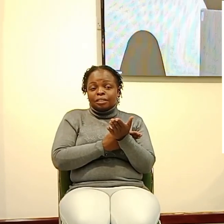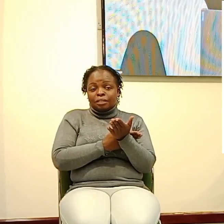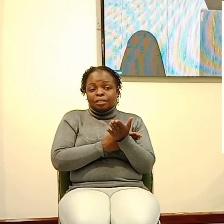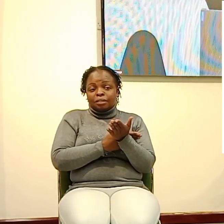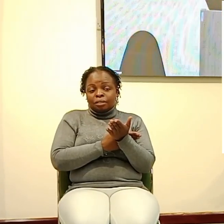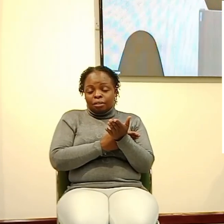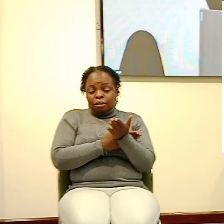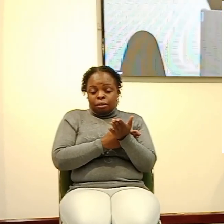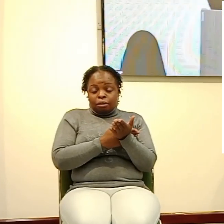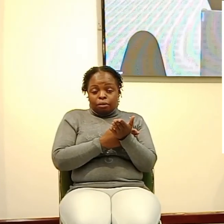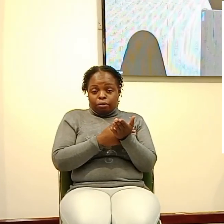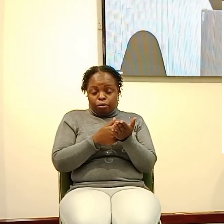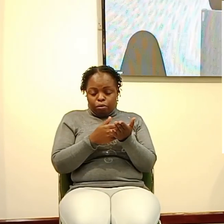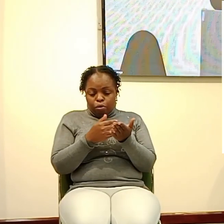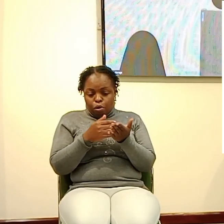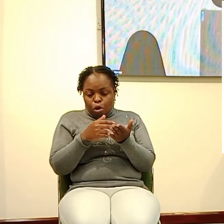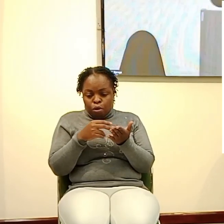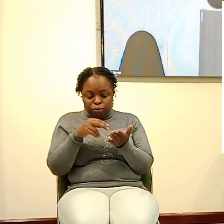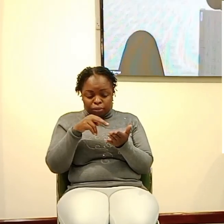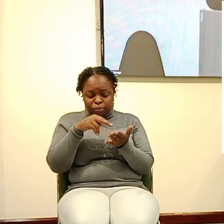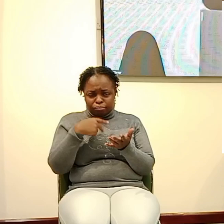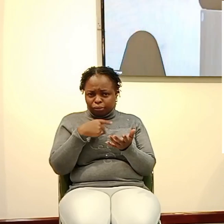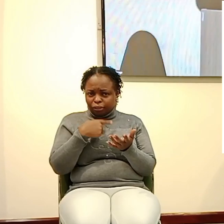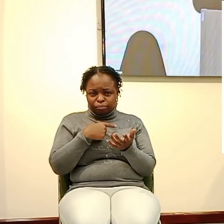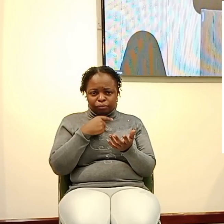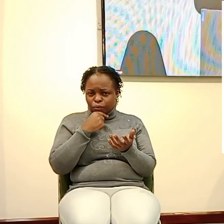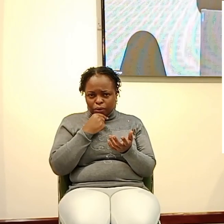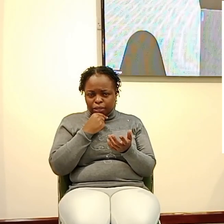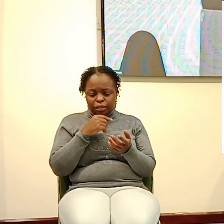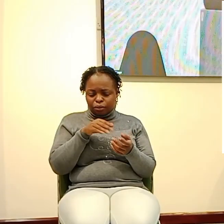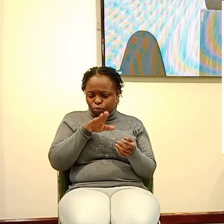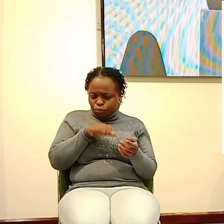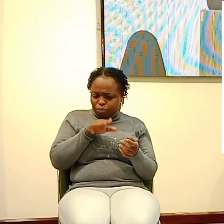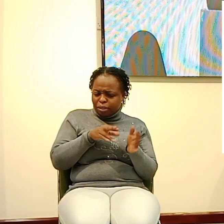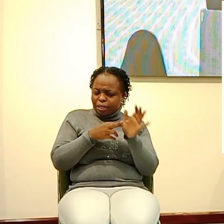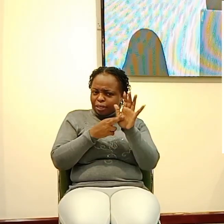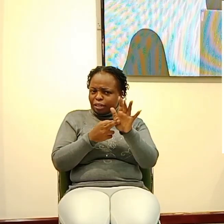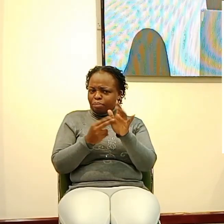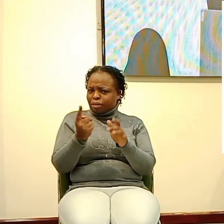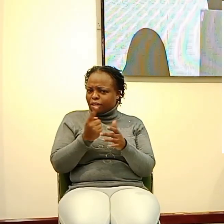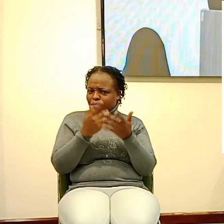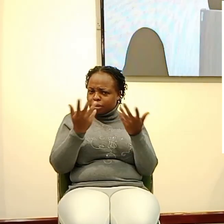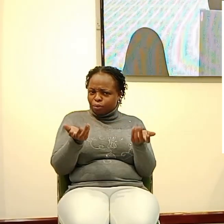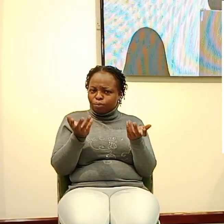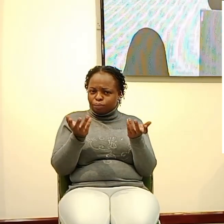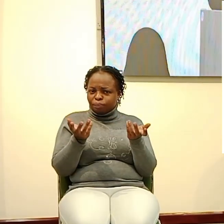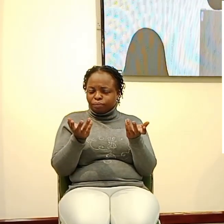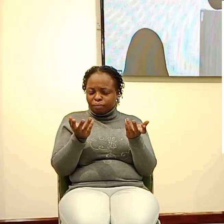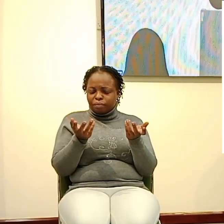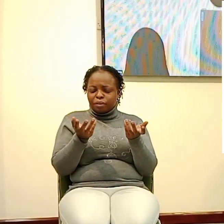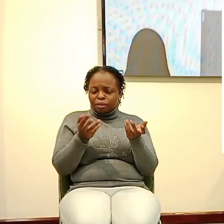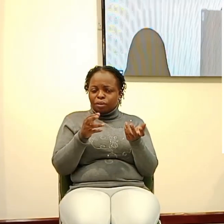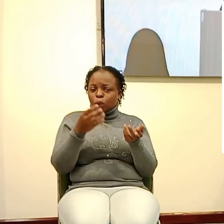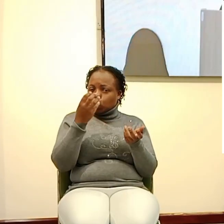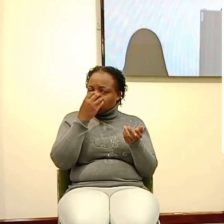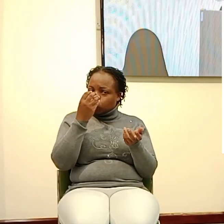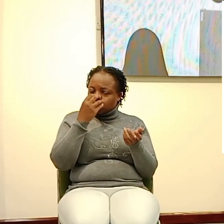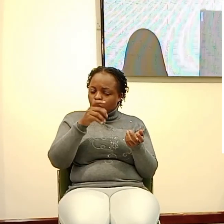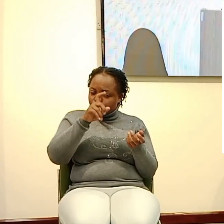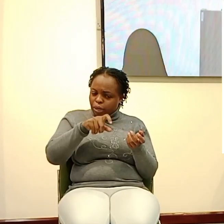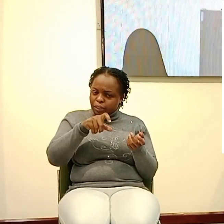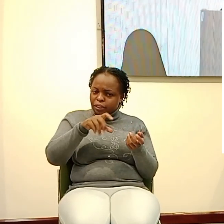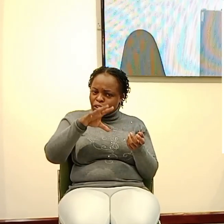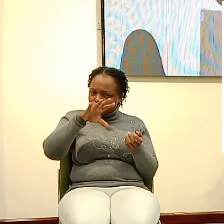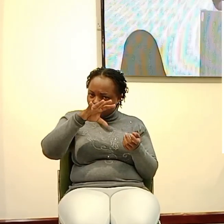47 women rep. And I was like, where did women rep now come into this place? Like, how is it Ruto must go but